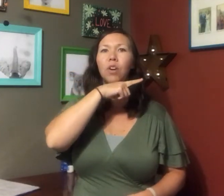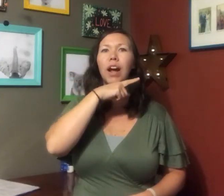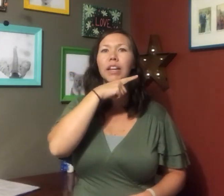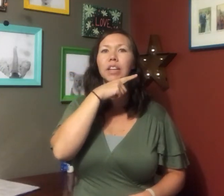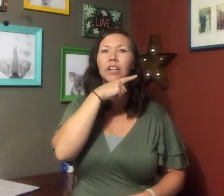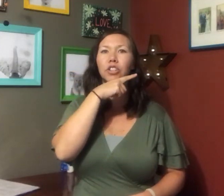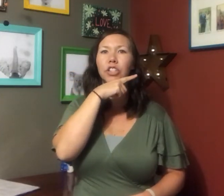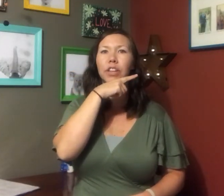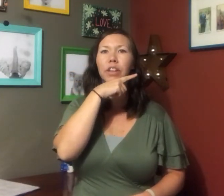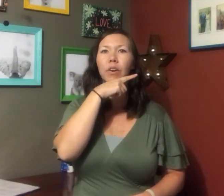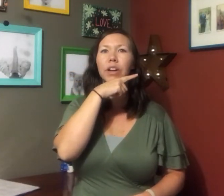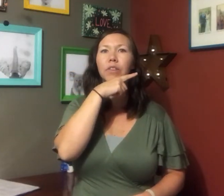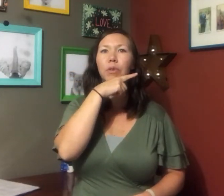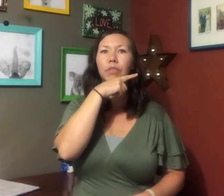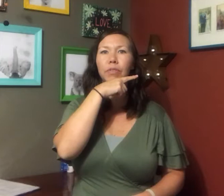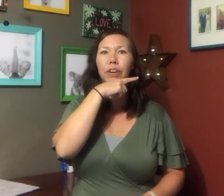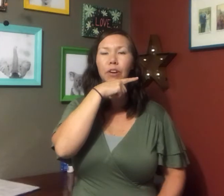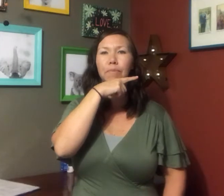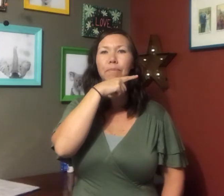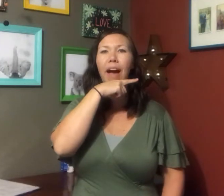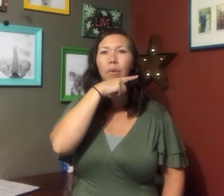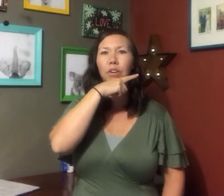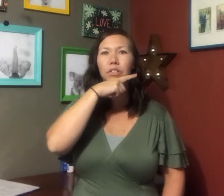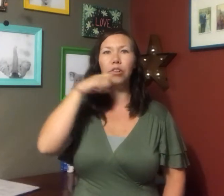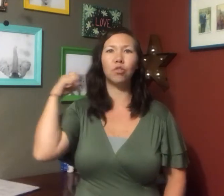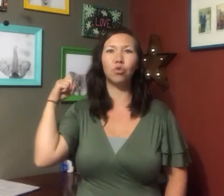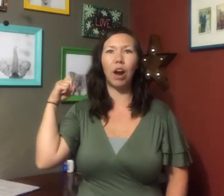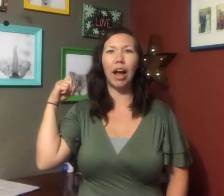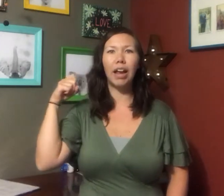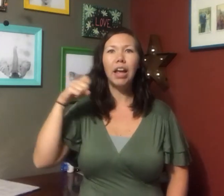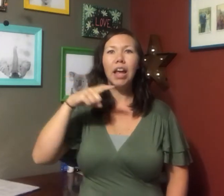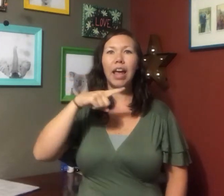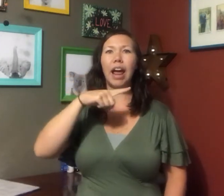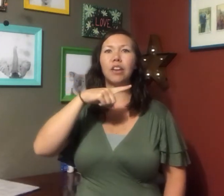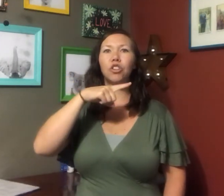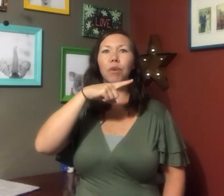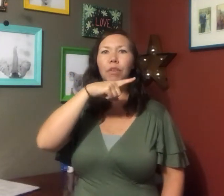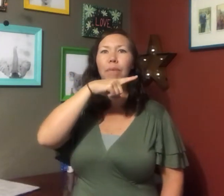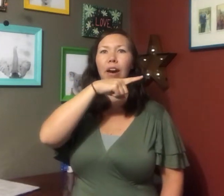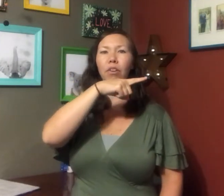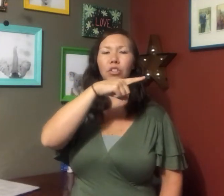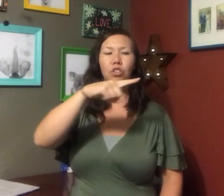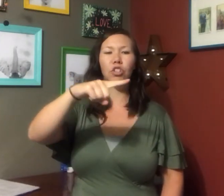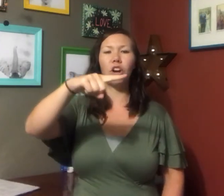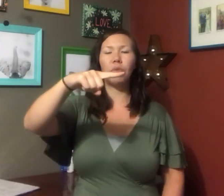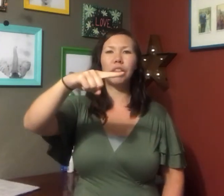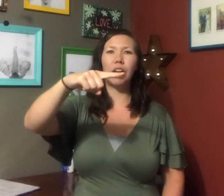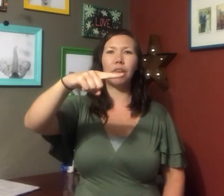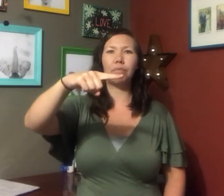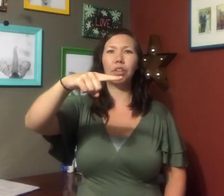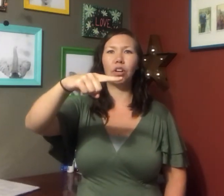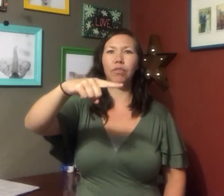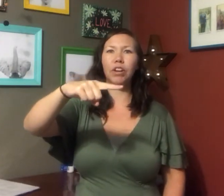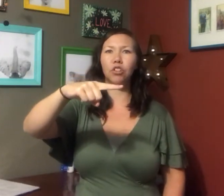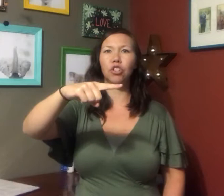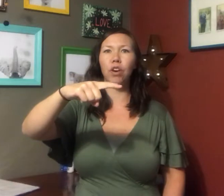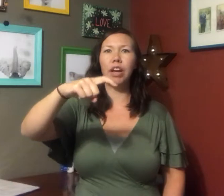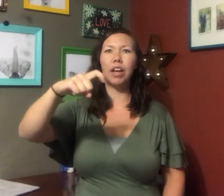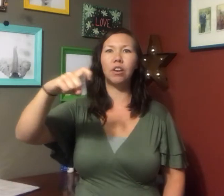Dry is on your chin though, and you move your finger backwards, so dry. And as you're moving backwards, you start with your fingers straight, and you